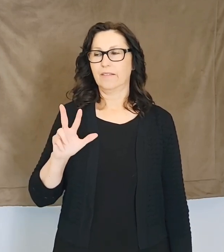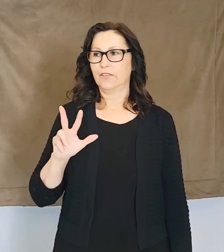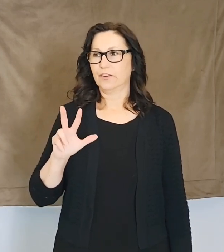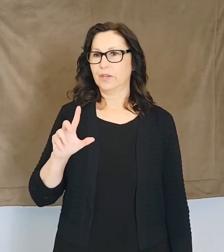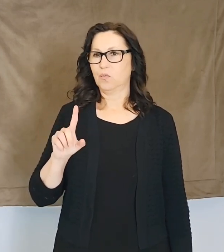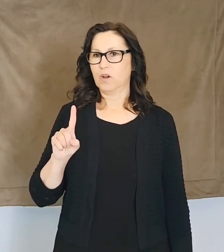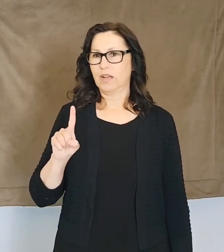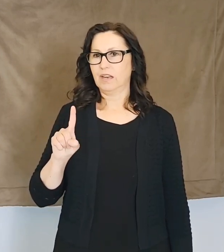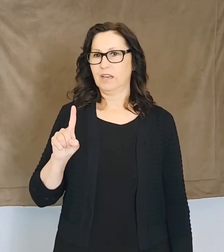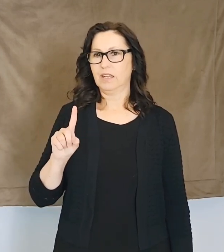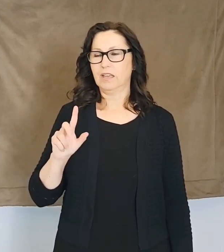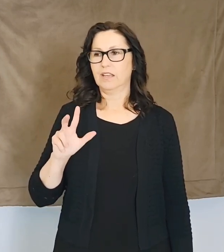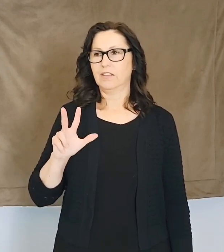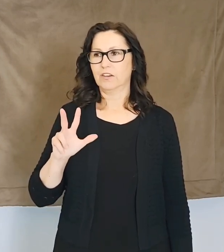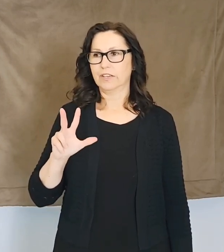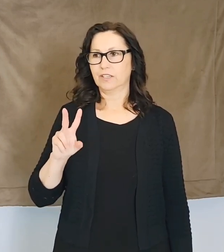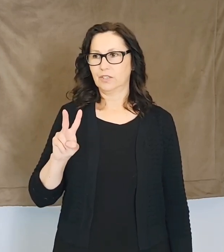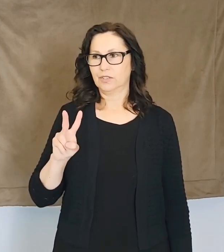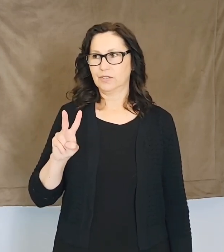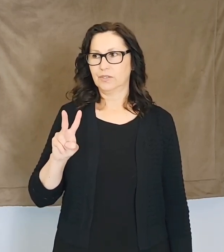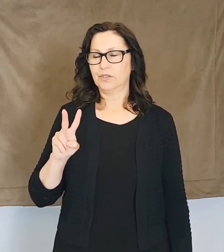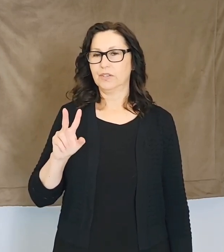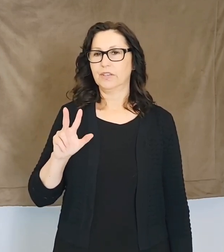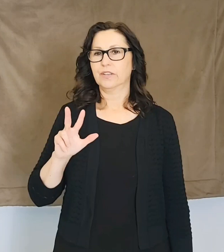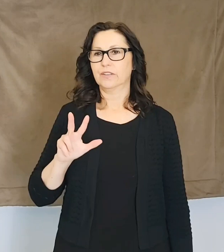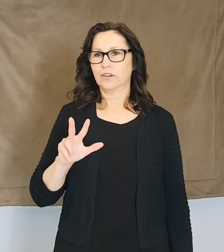have 31, 32,